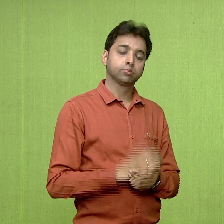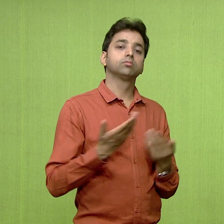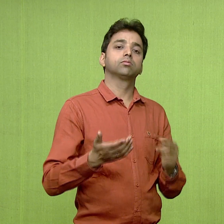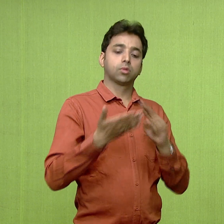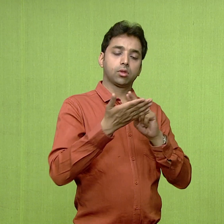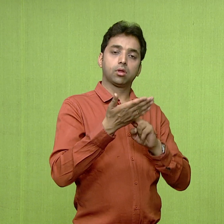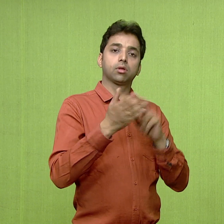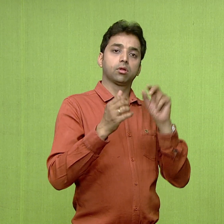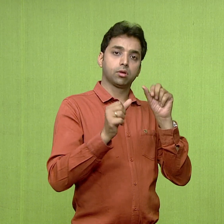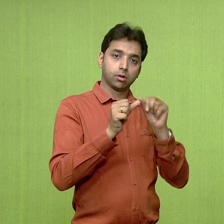Nalanda,